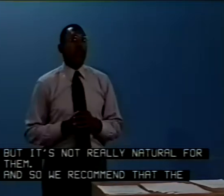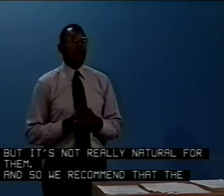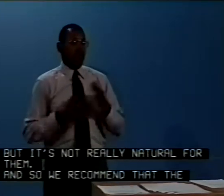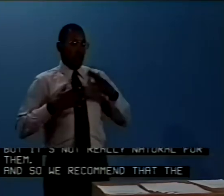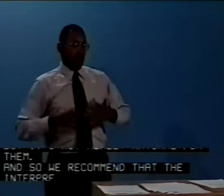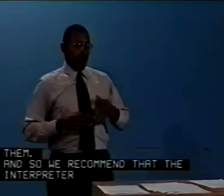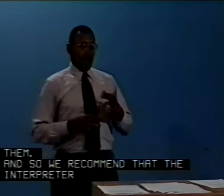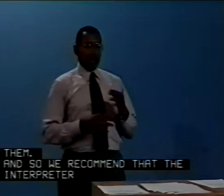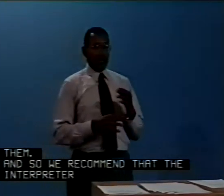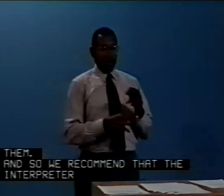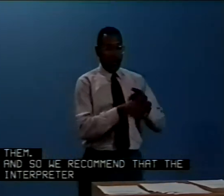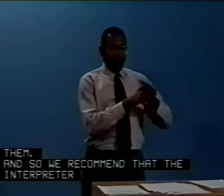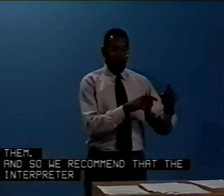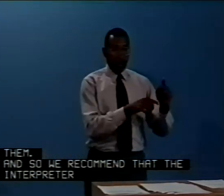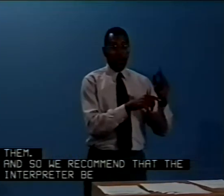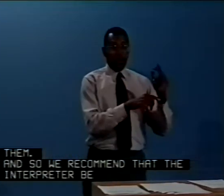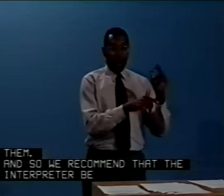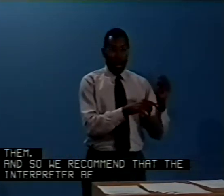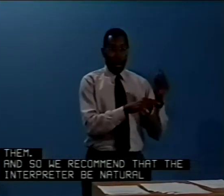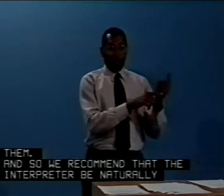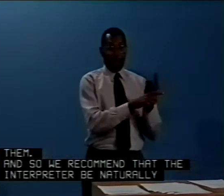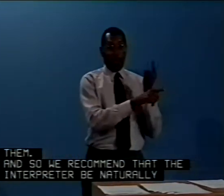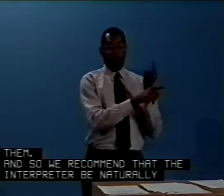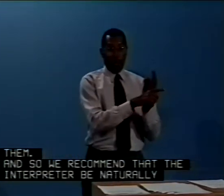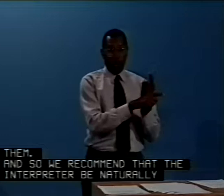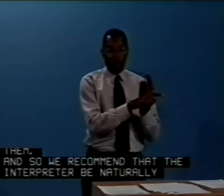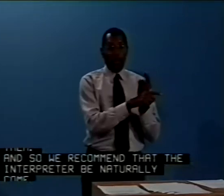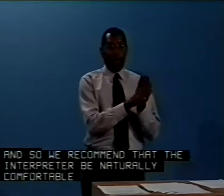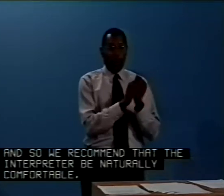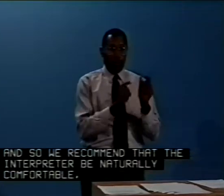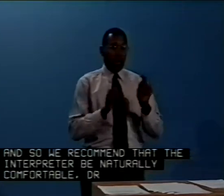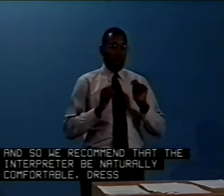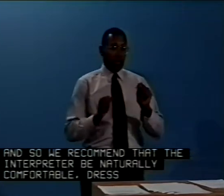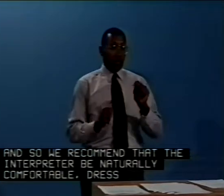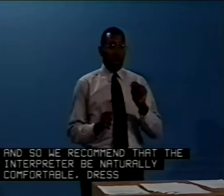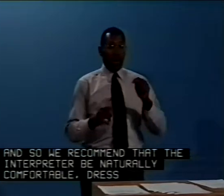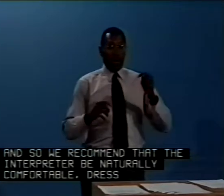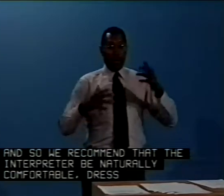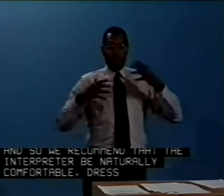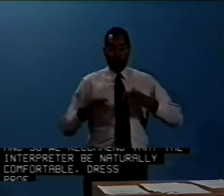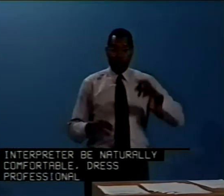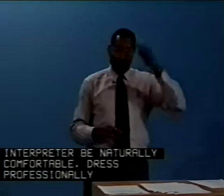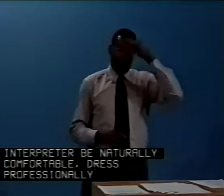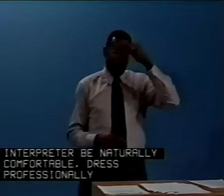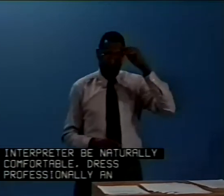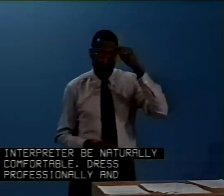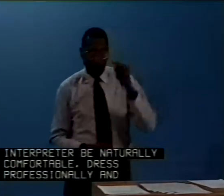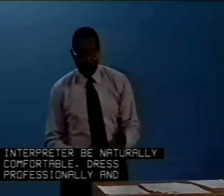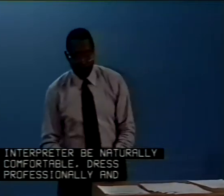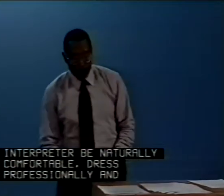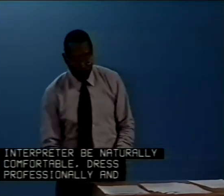comfortable, dress professionally and appropriate, without trying to, quote, dress